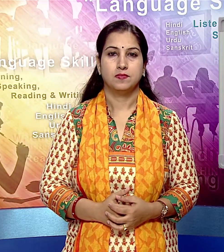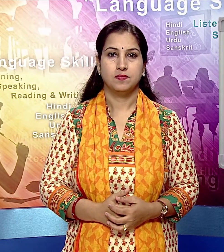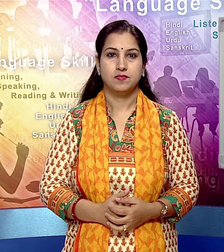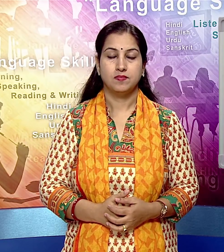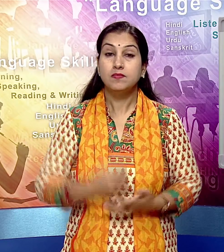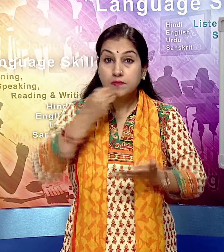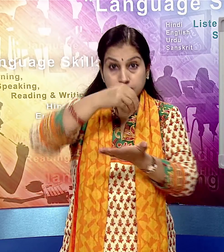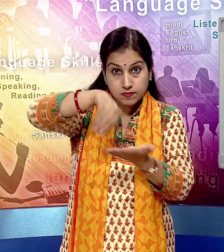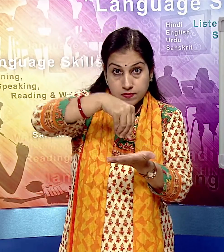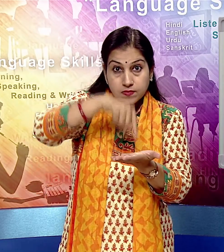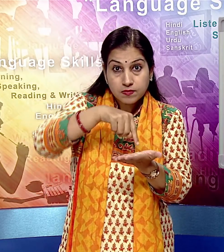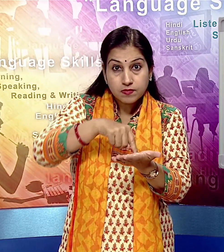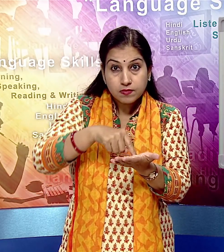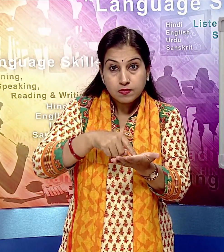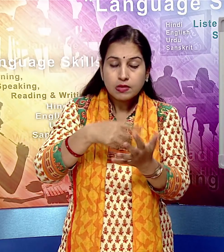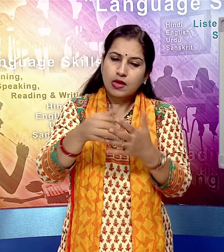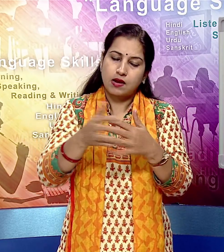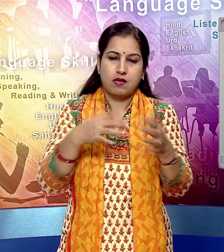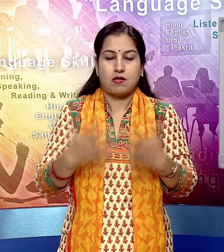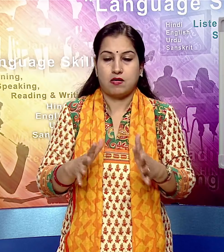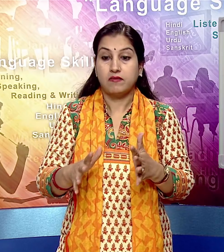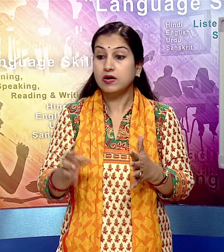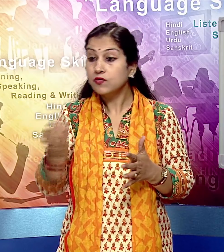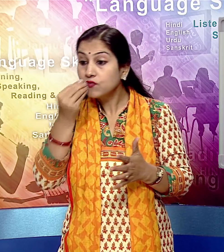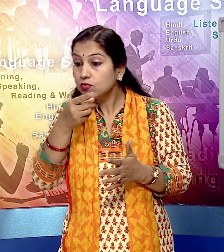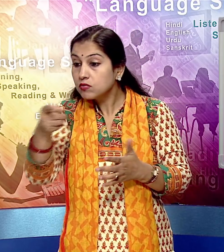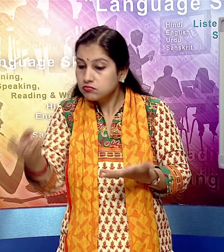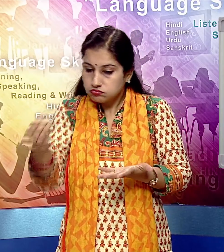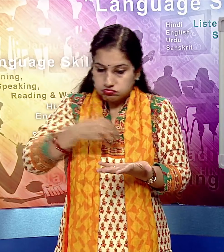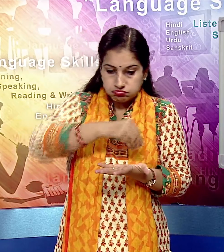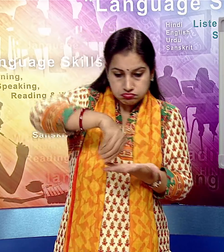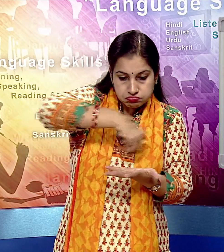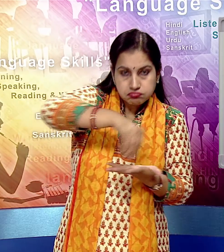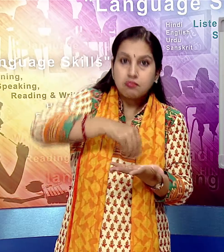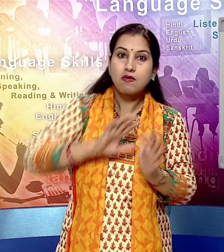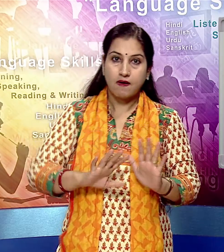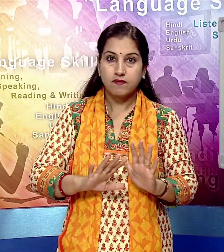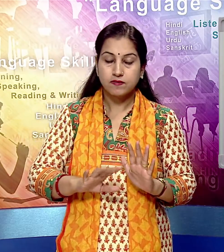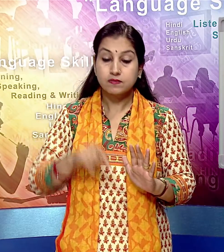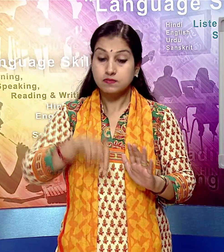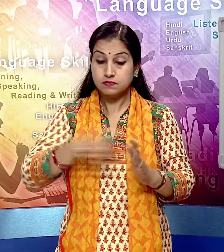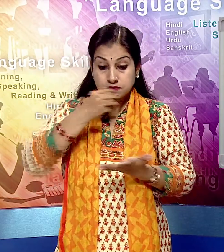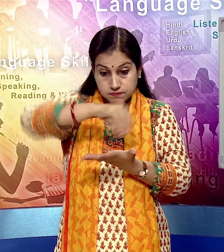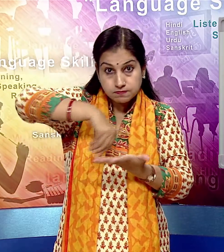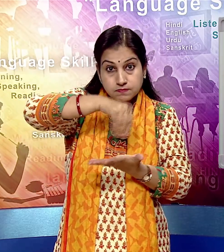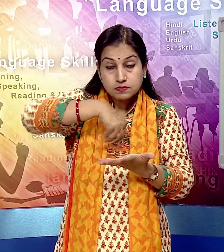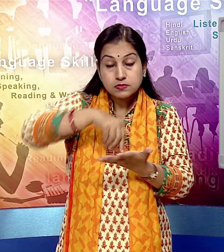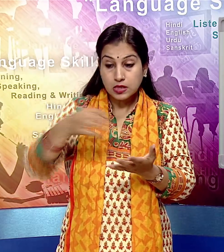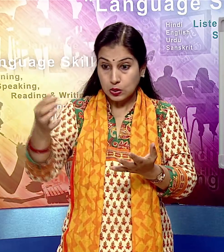Cooking is an activity of food preparation. Cooking is an art, skill, and